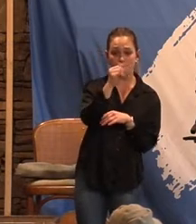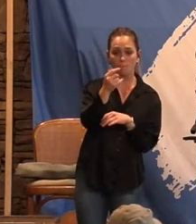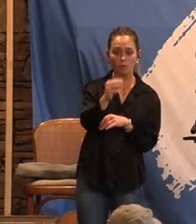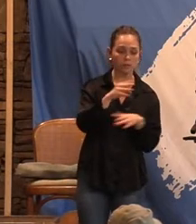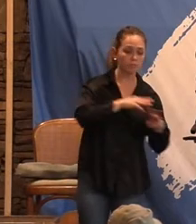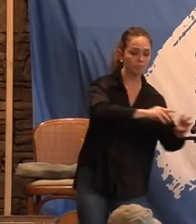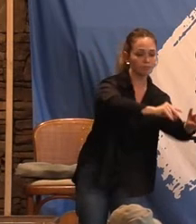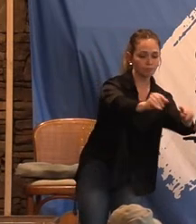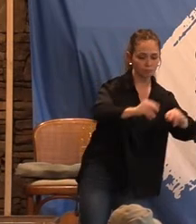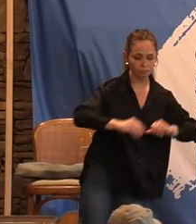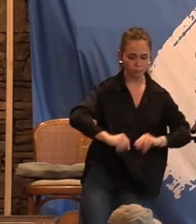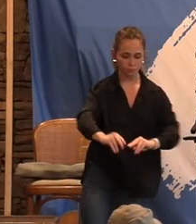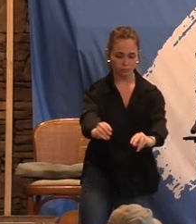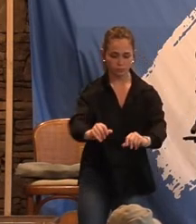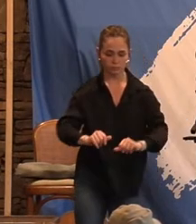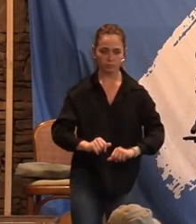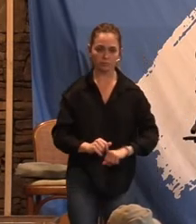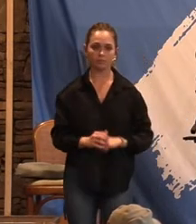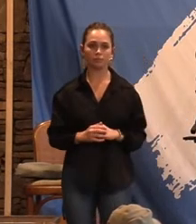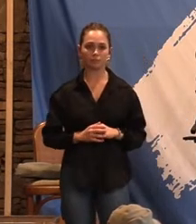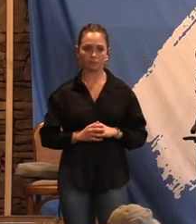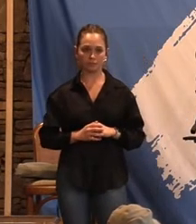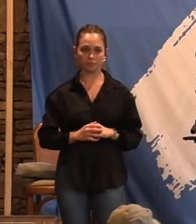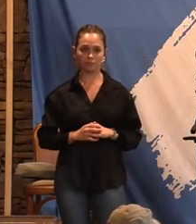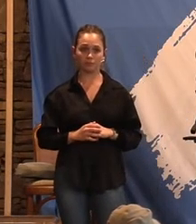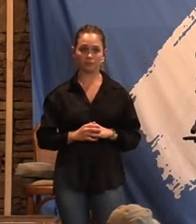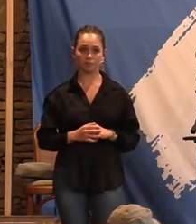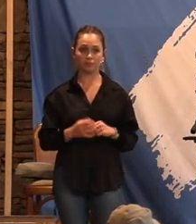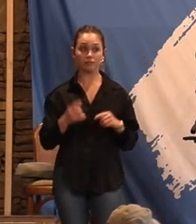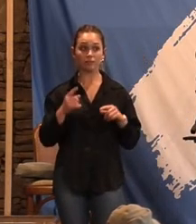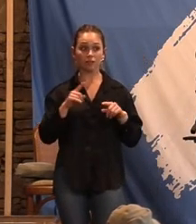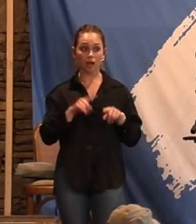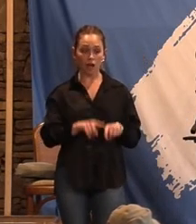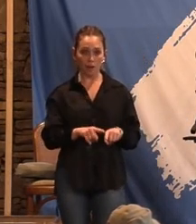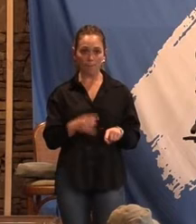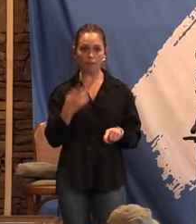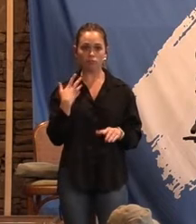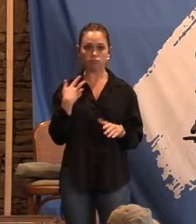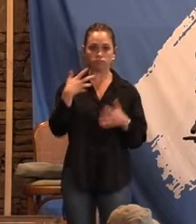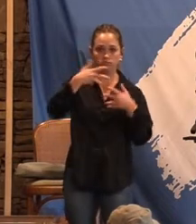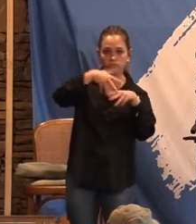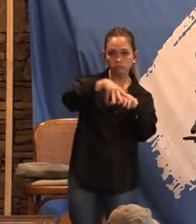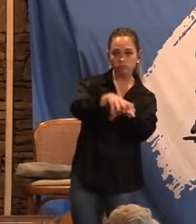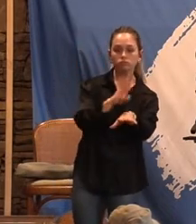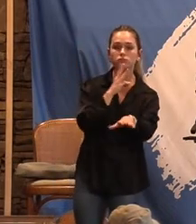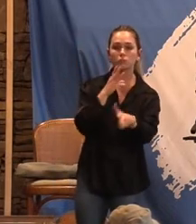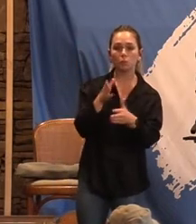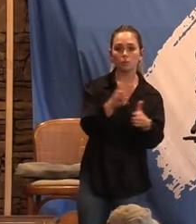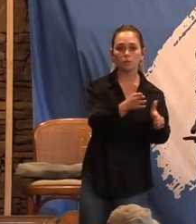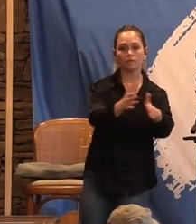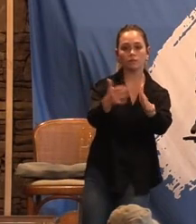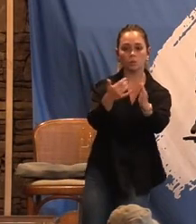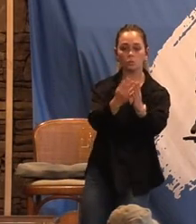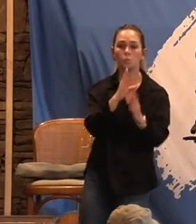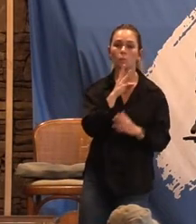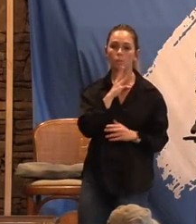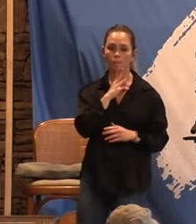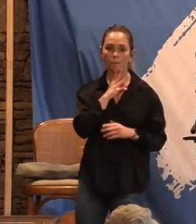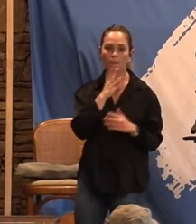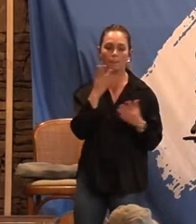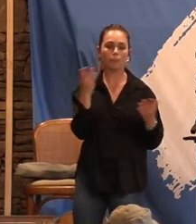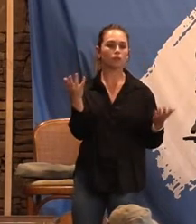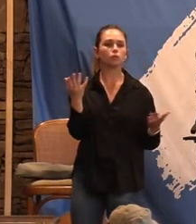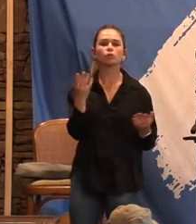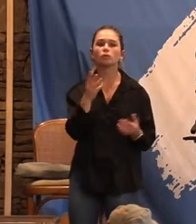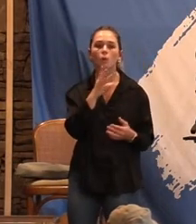all over. And it got into the little river that ran near this piece of land. And of course,